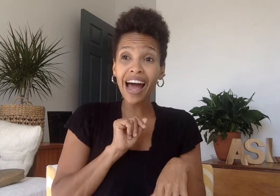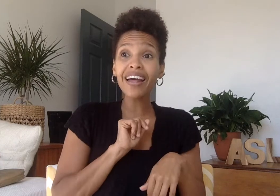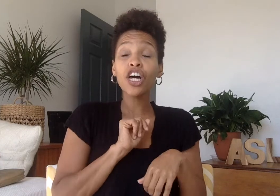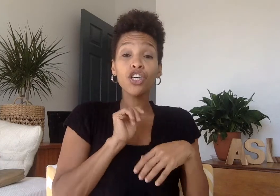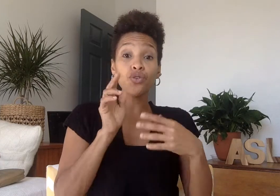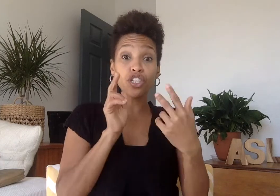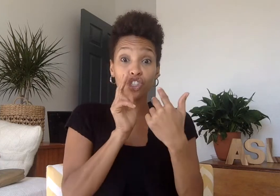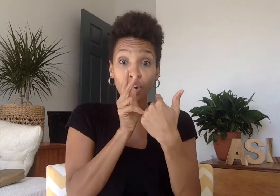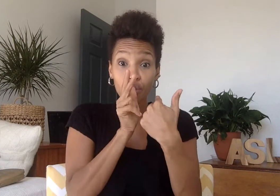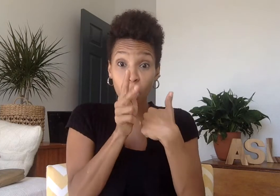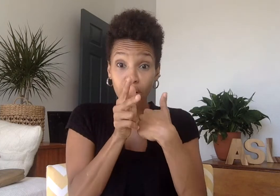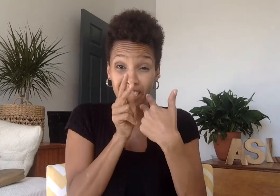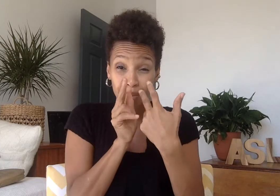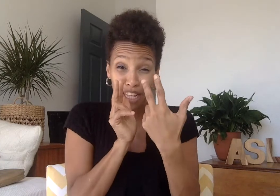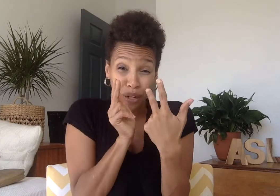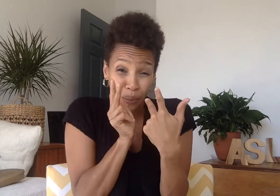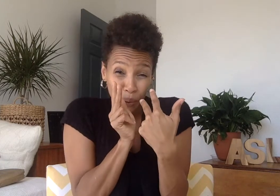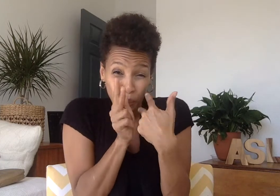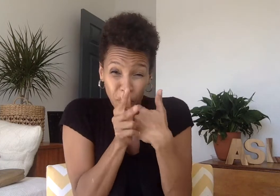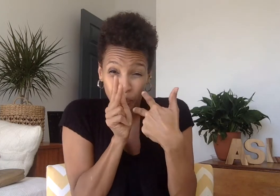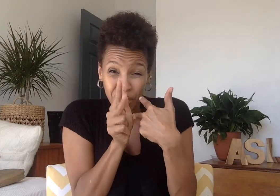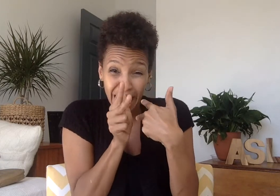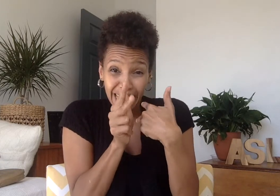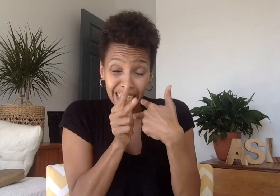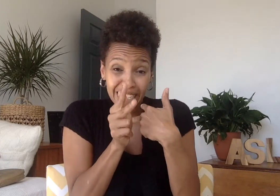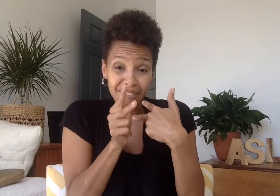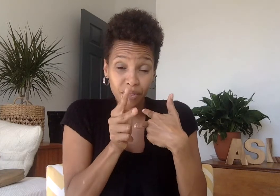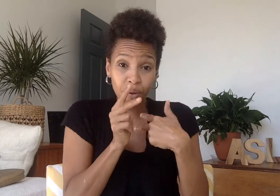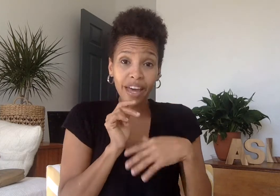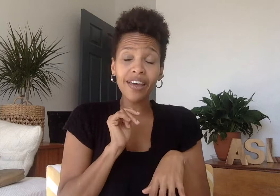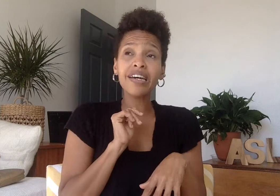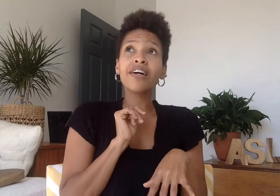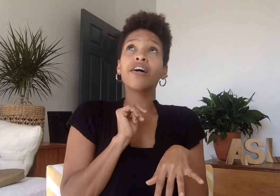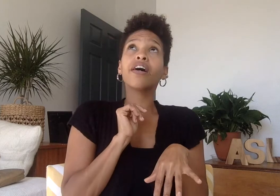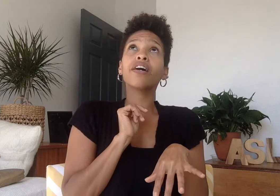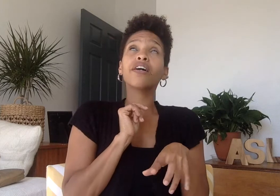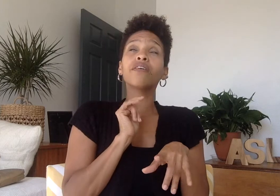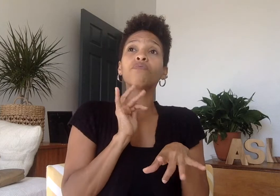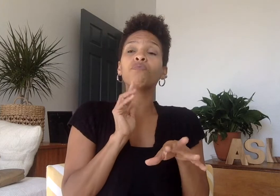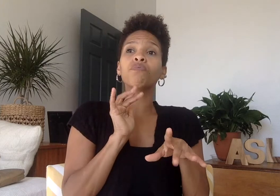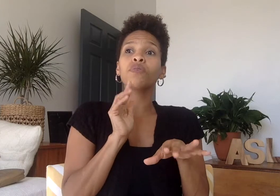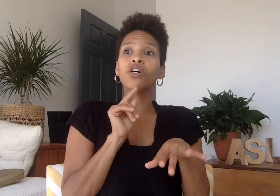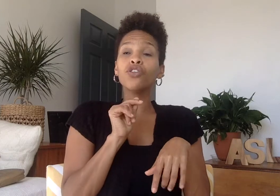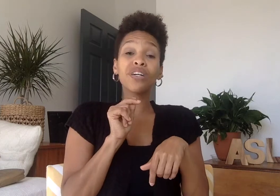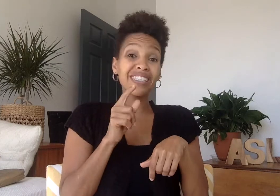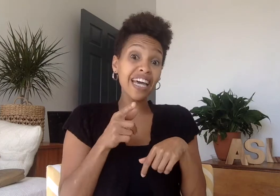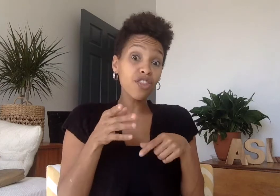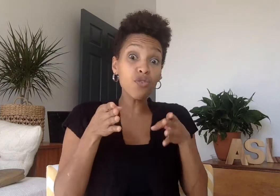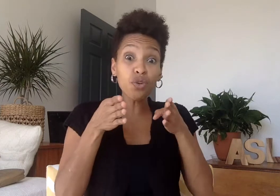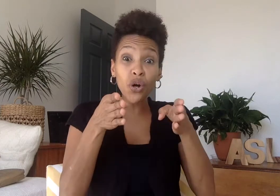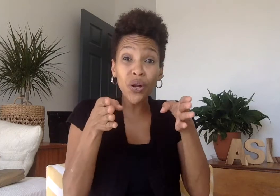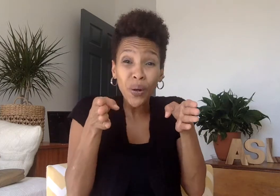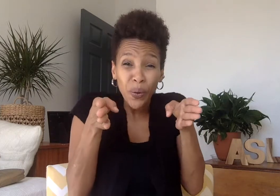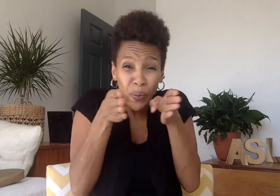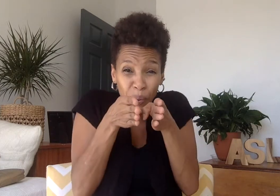that. You could show the cars coming this way, tight. Okay. You could say the road